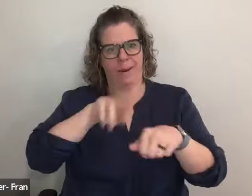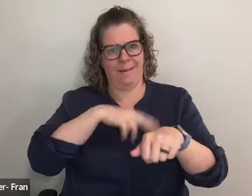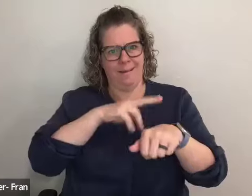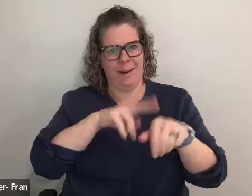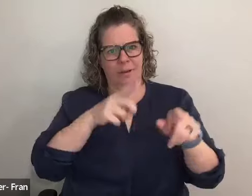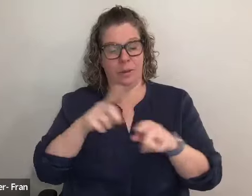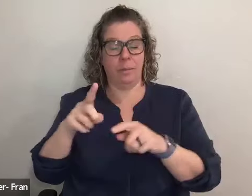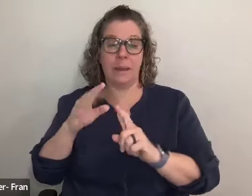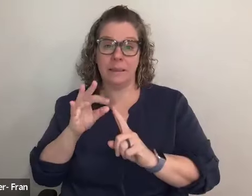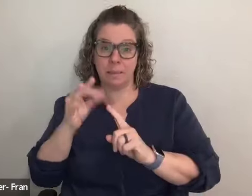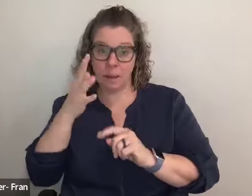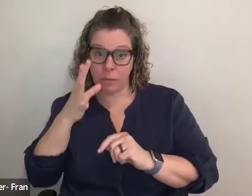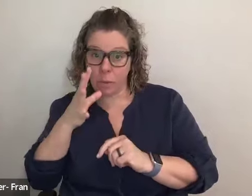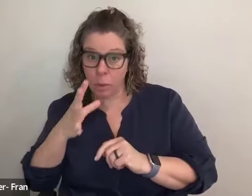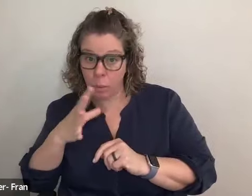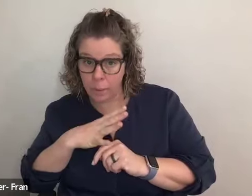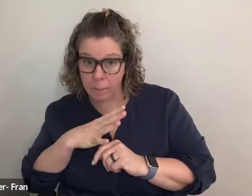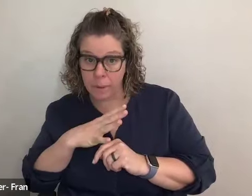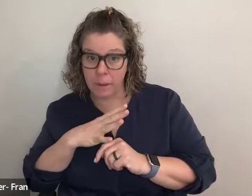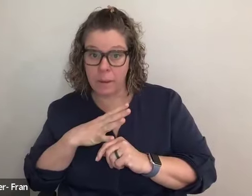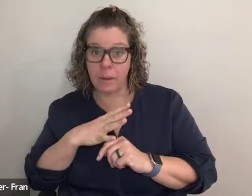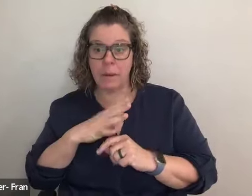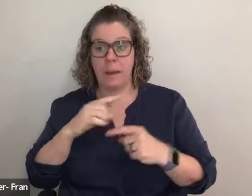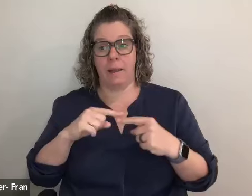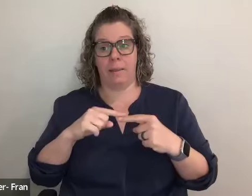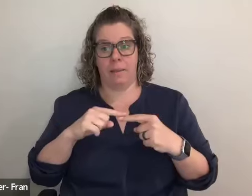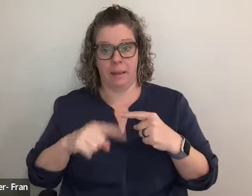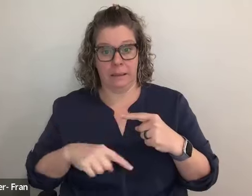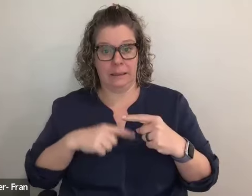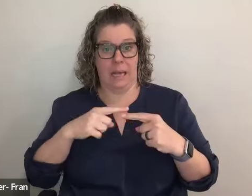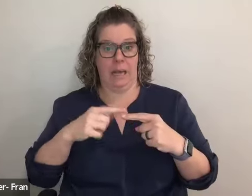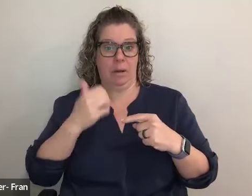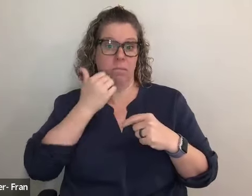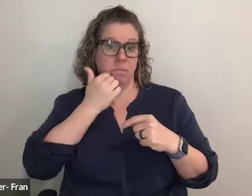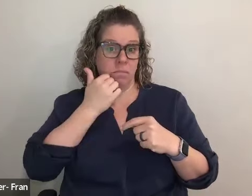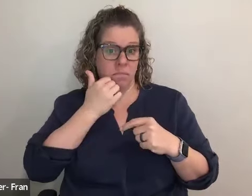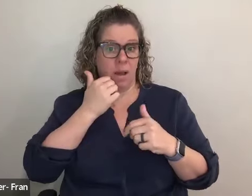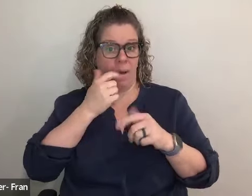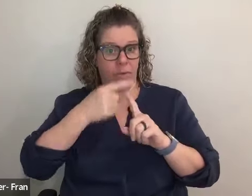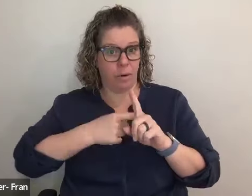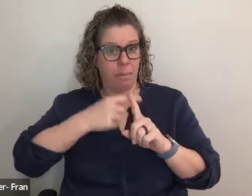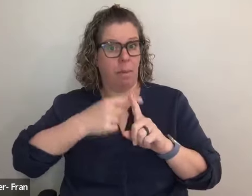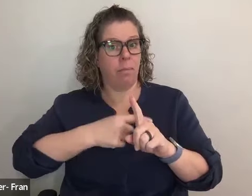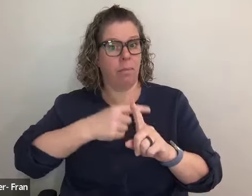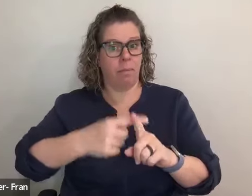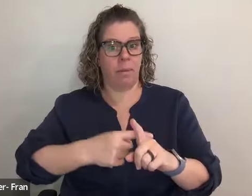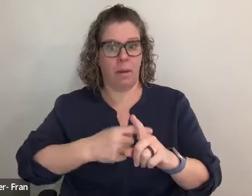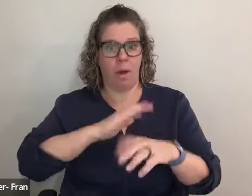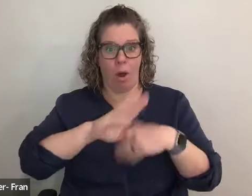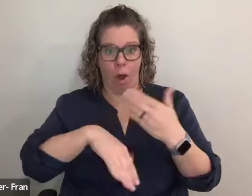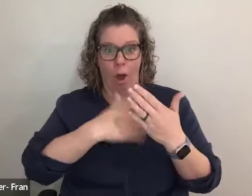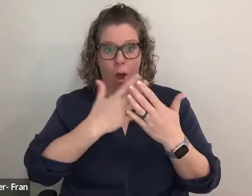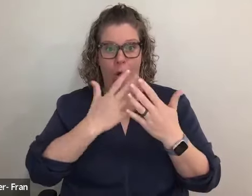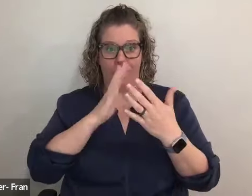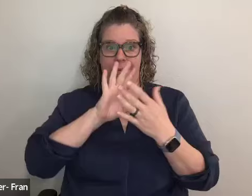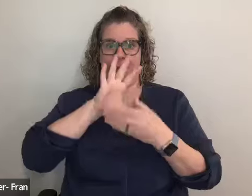for women especially, the cycles of our bodies, our monthly cycles, all of that